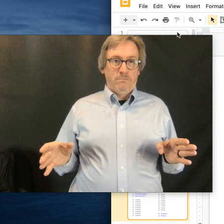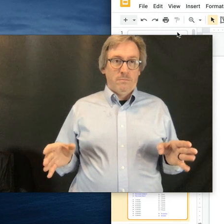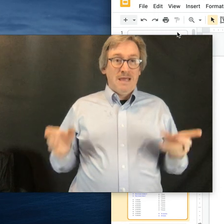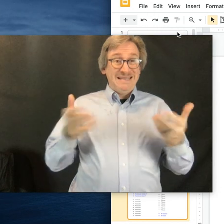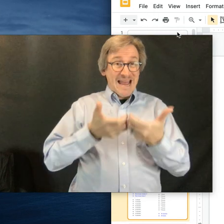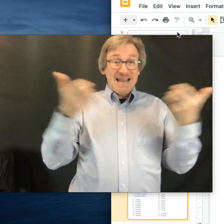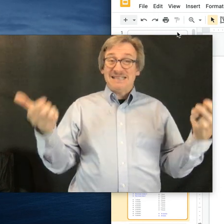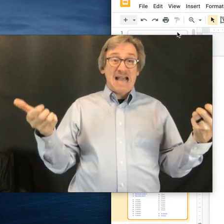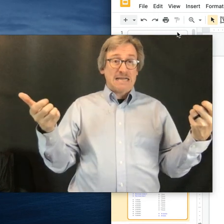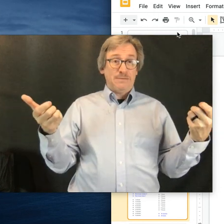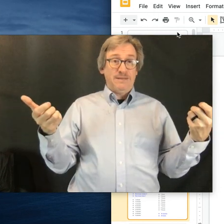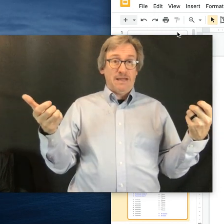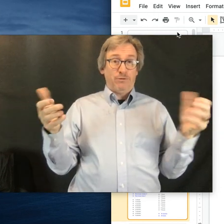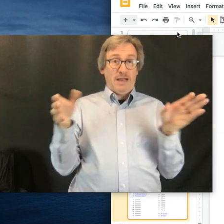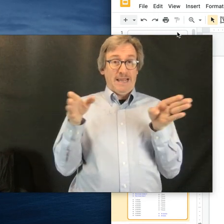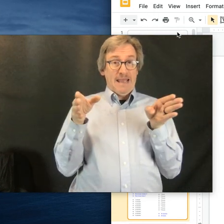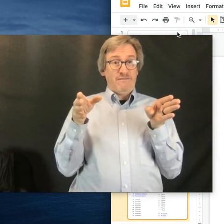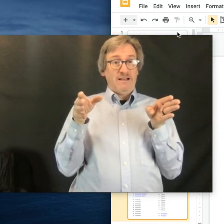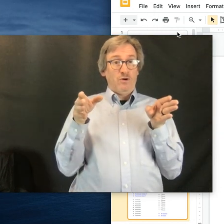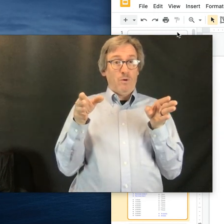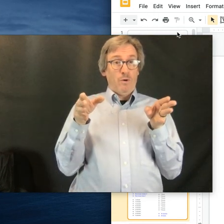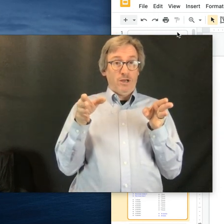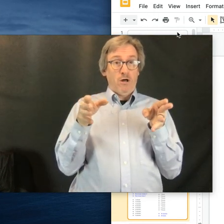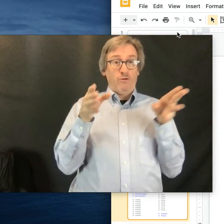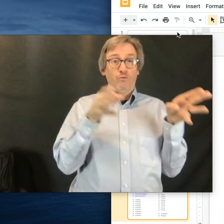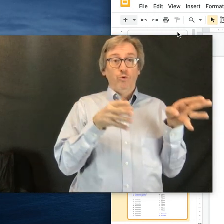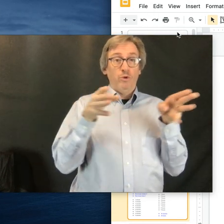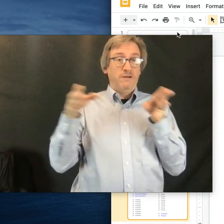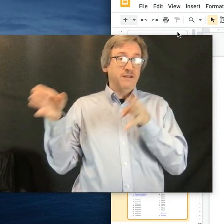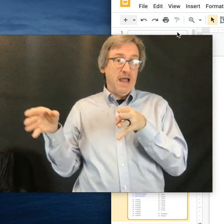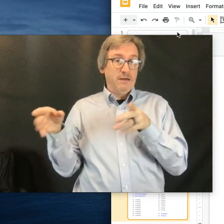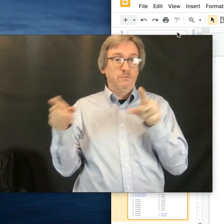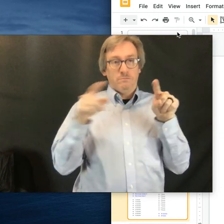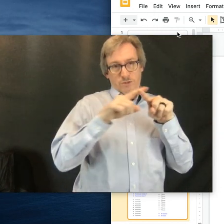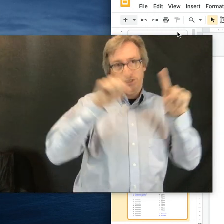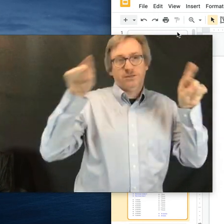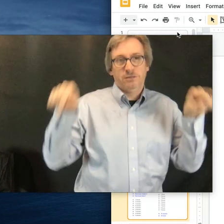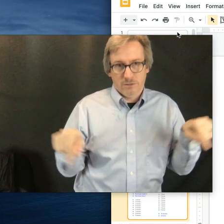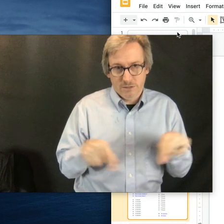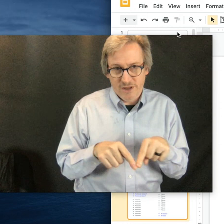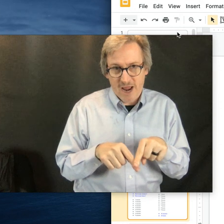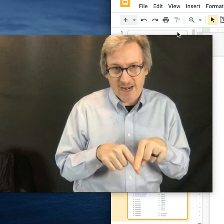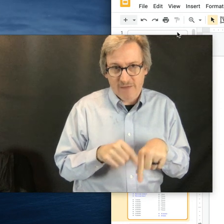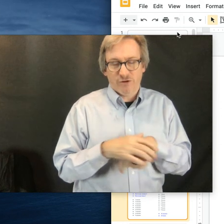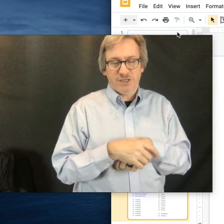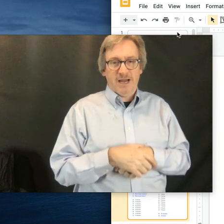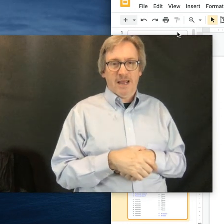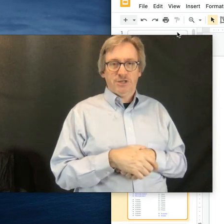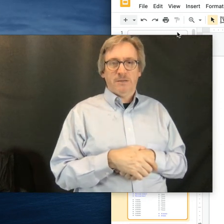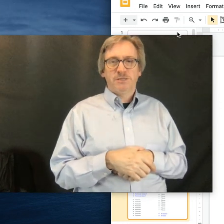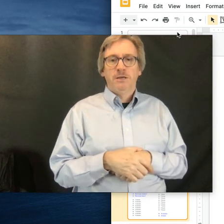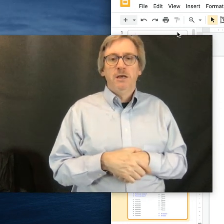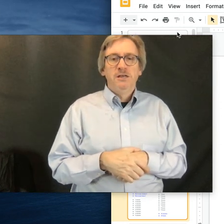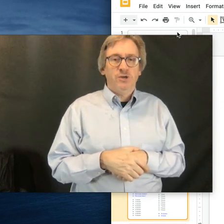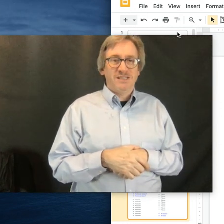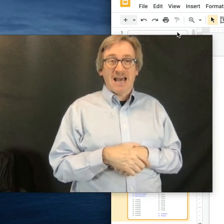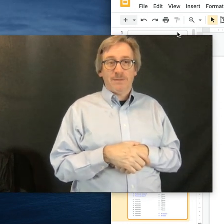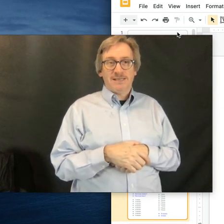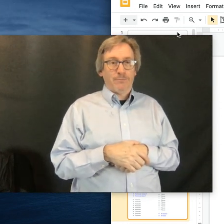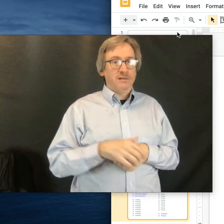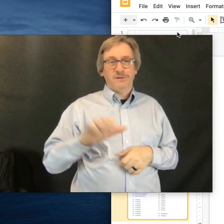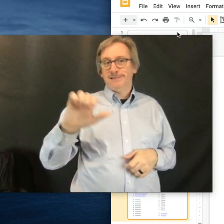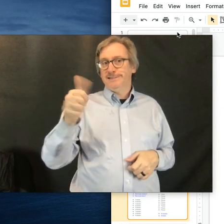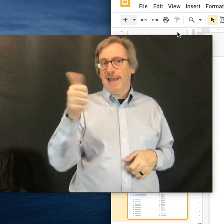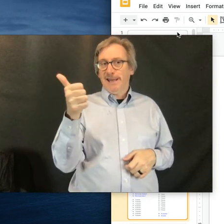10. 10 has got to be separate. It can't follow what we call the rule of 9, which is the first 9 hand shapes. So it's got